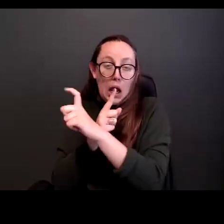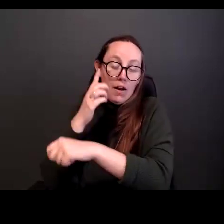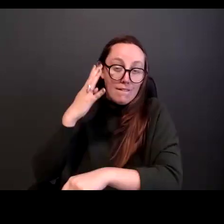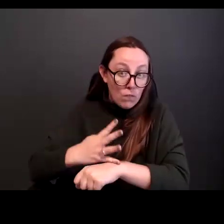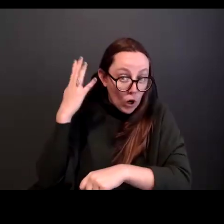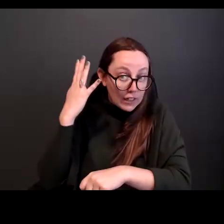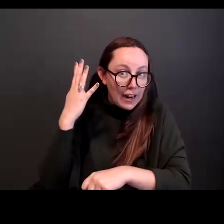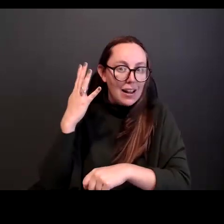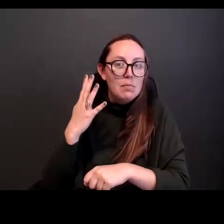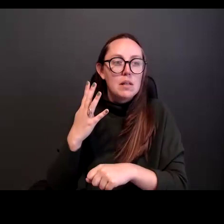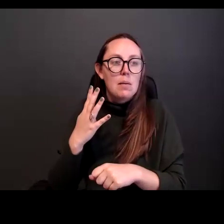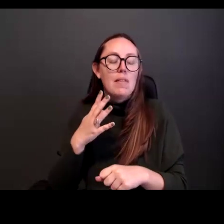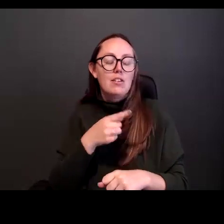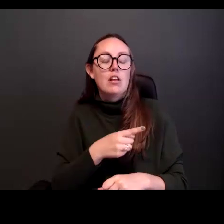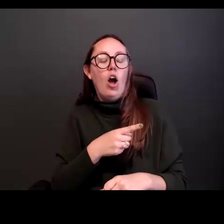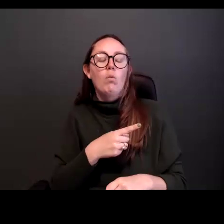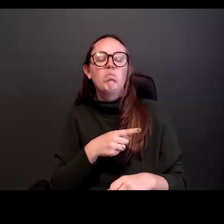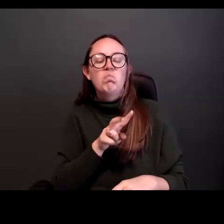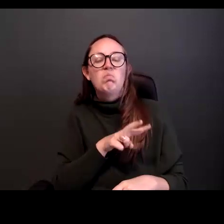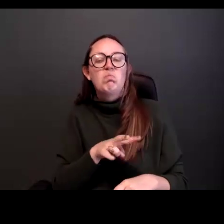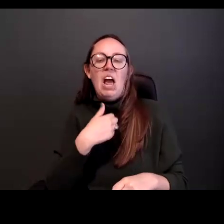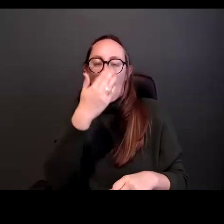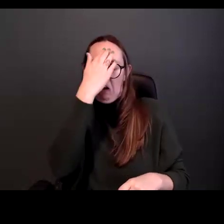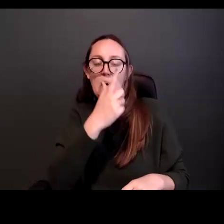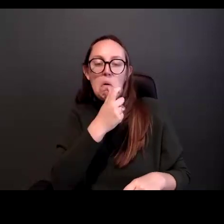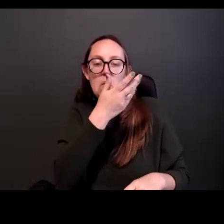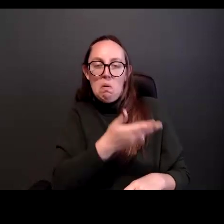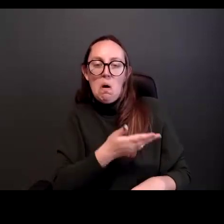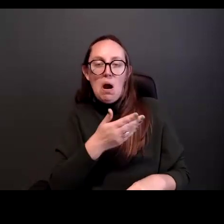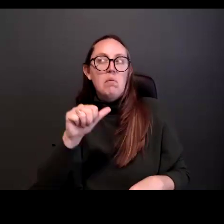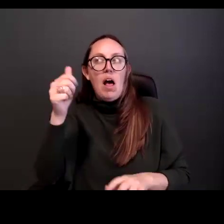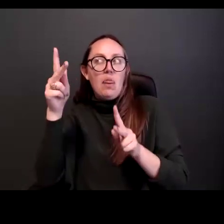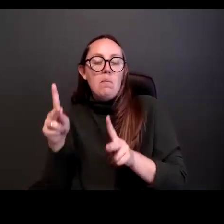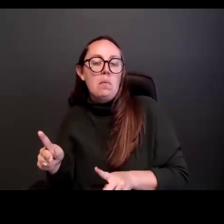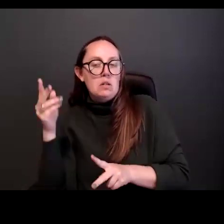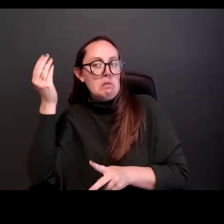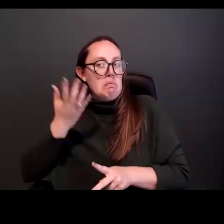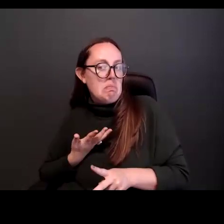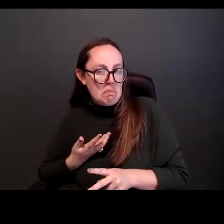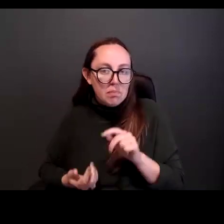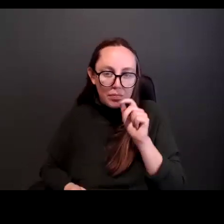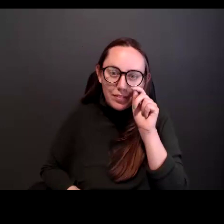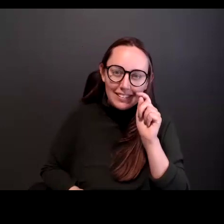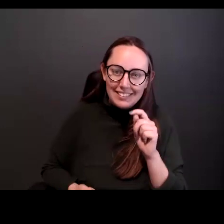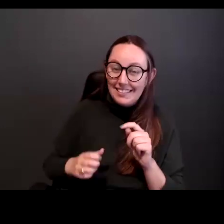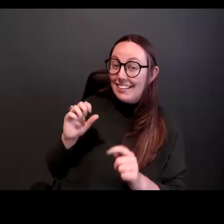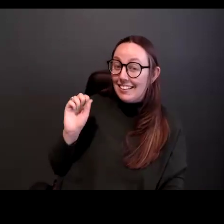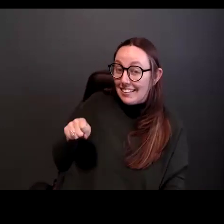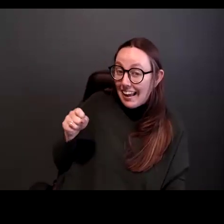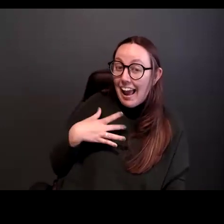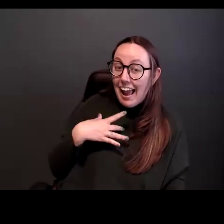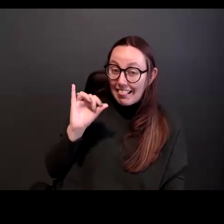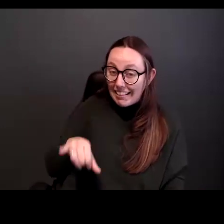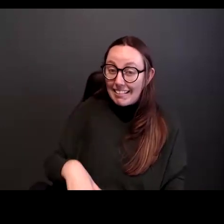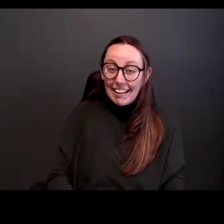know who you are. Like, I other people have been talking about you. I like that. Nice. I